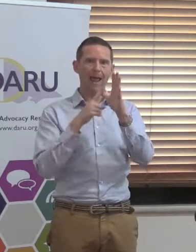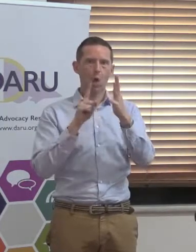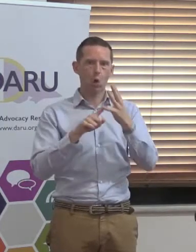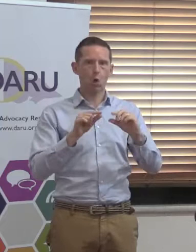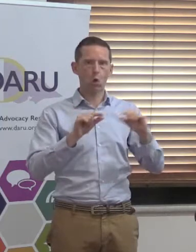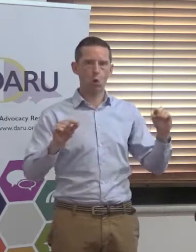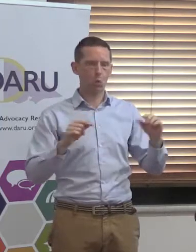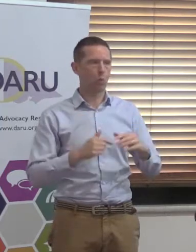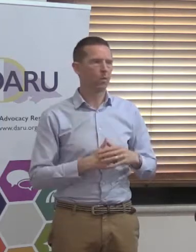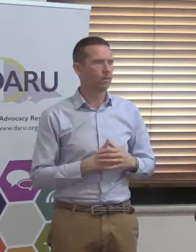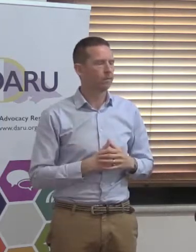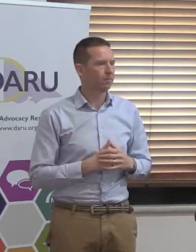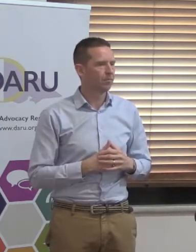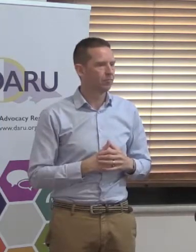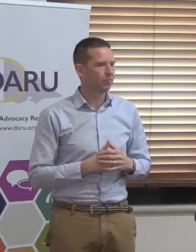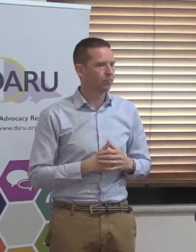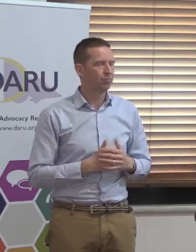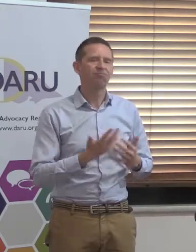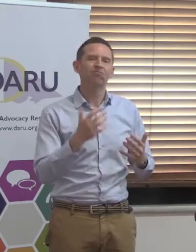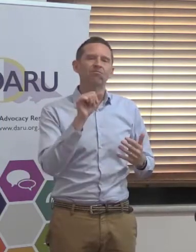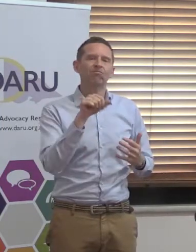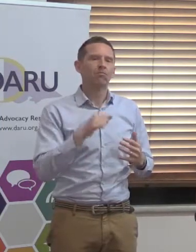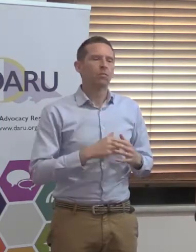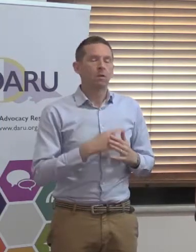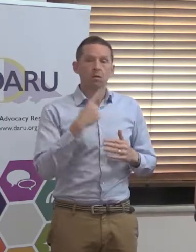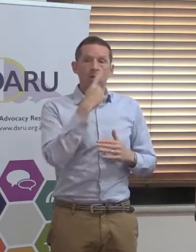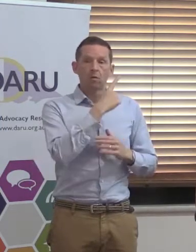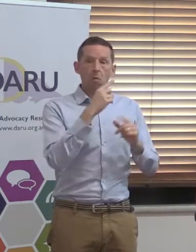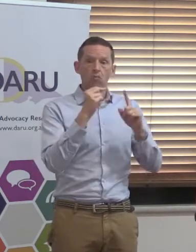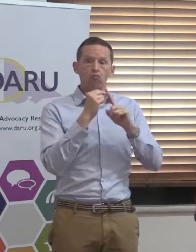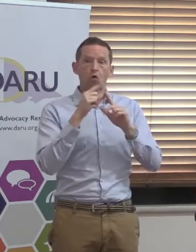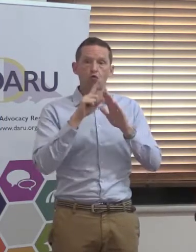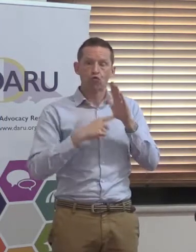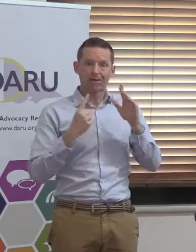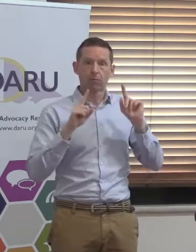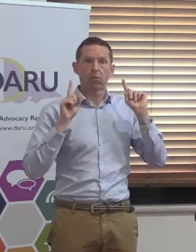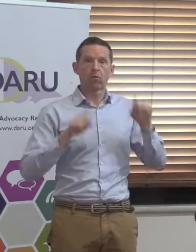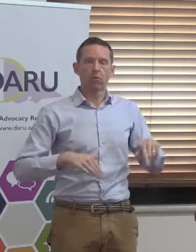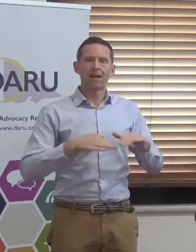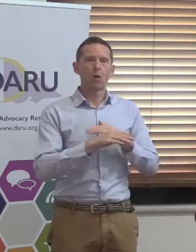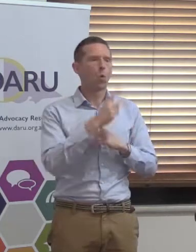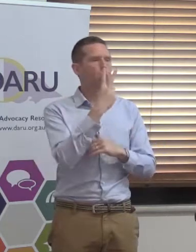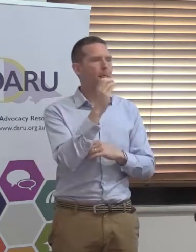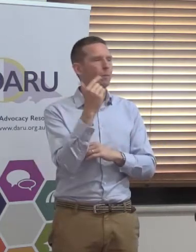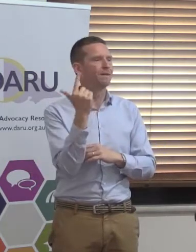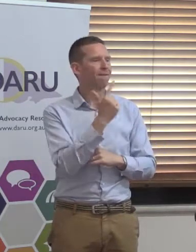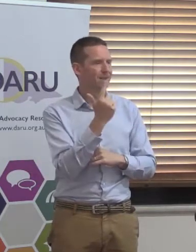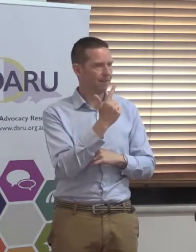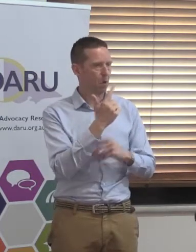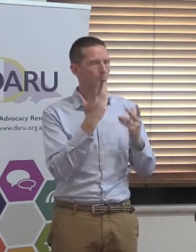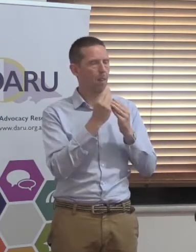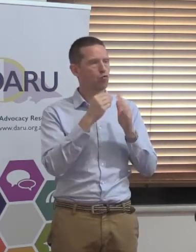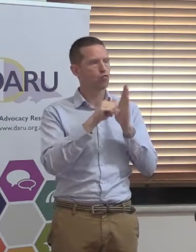www.studentswithnospeech.org.au. And yes, the project commenced in 2017 with a